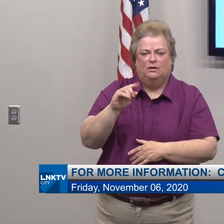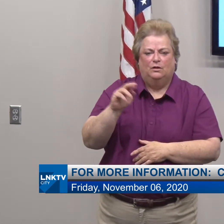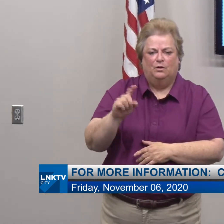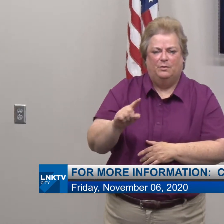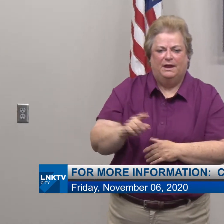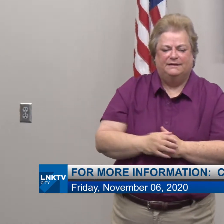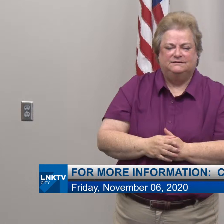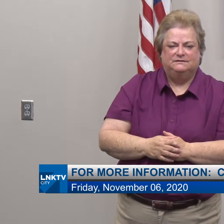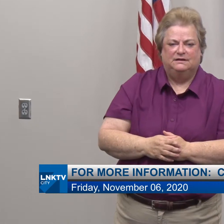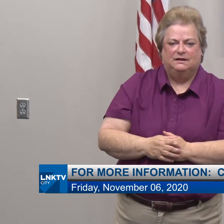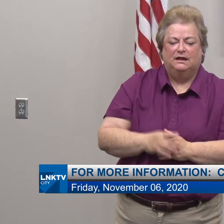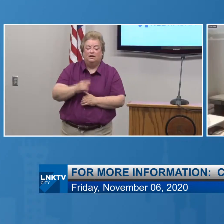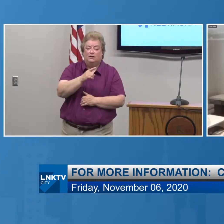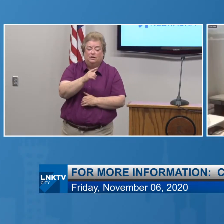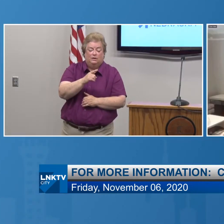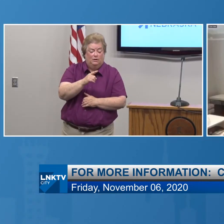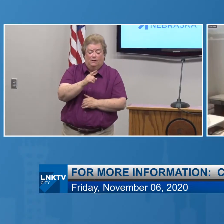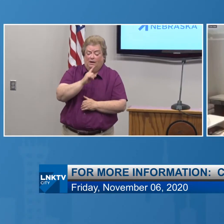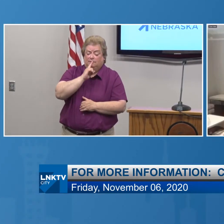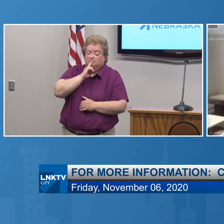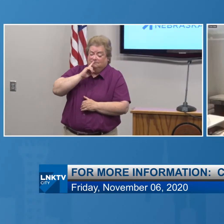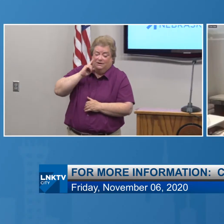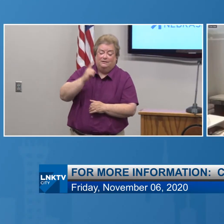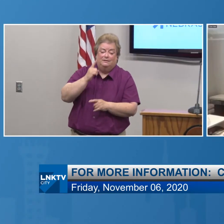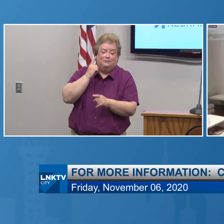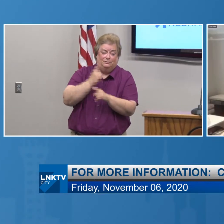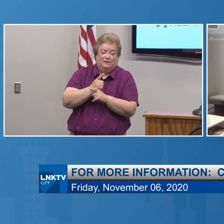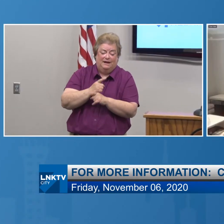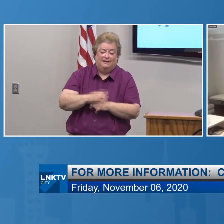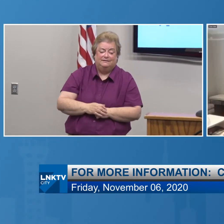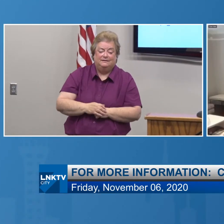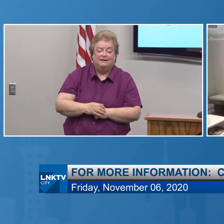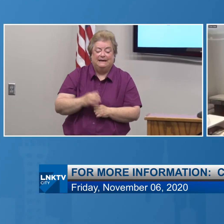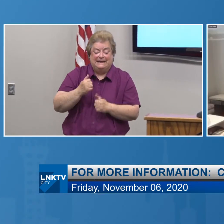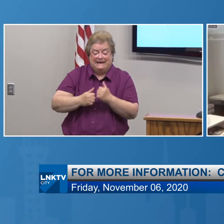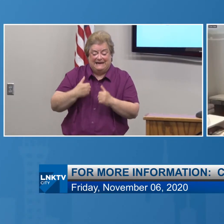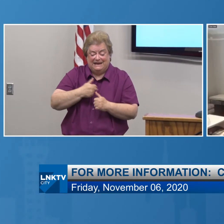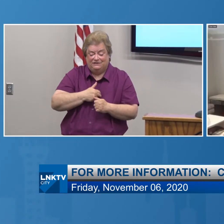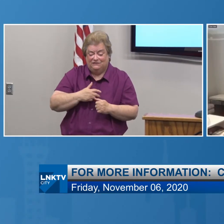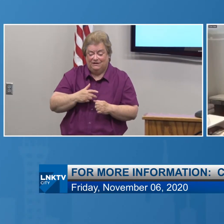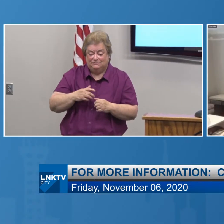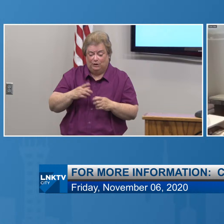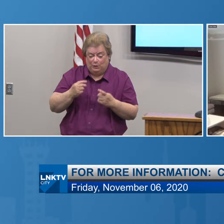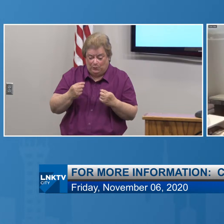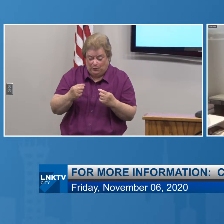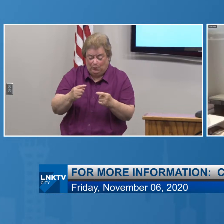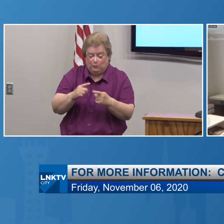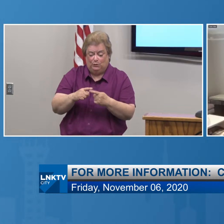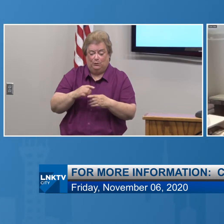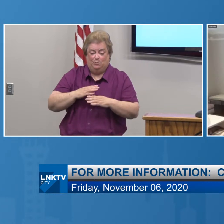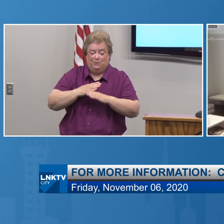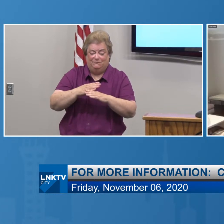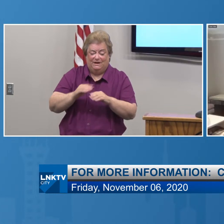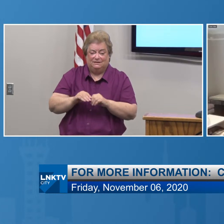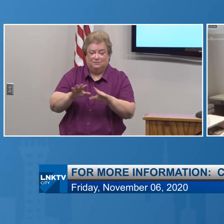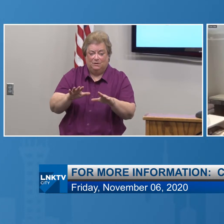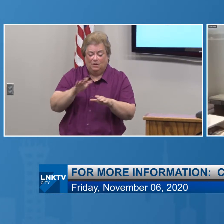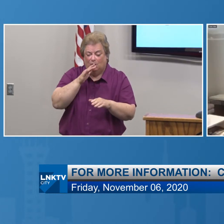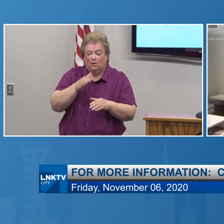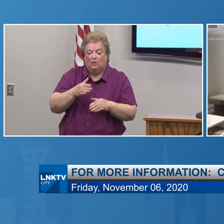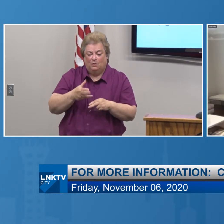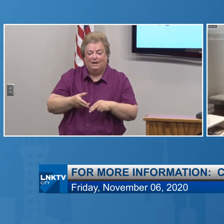Thank you. You are absolutely right. The steps that each of us take to prevent the spread collectively add up to victory